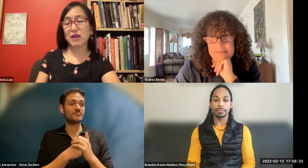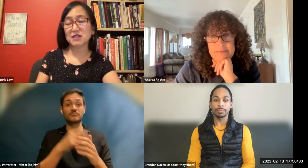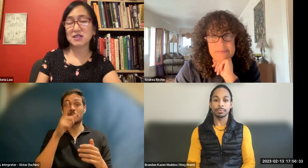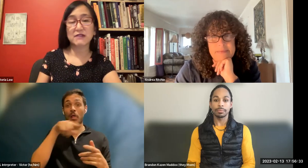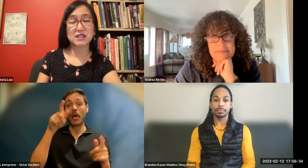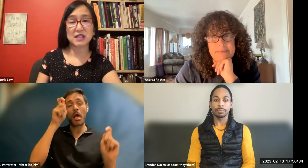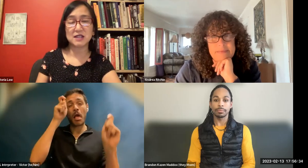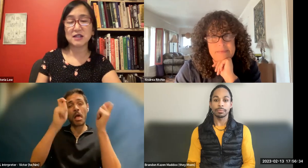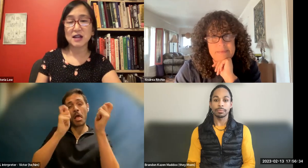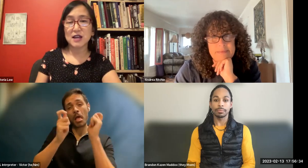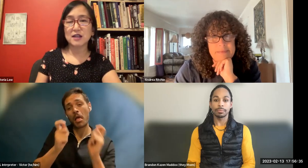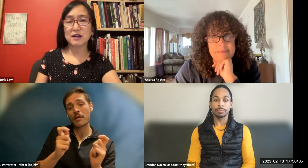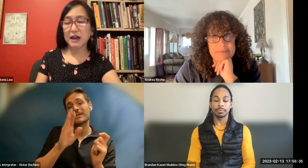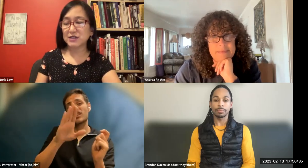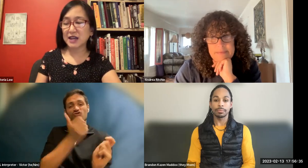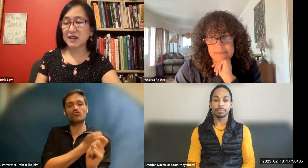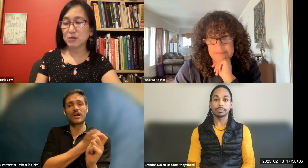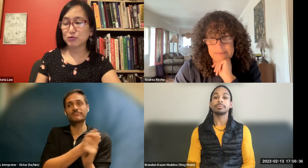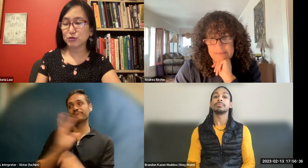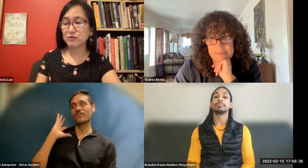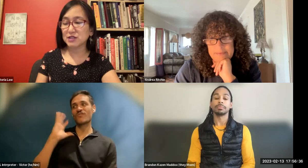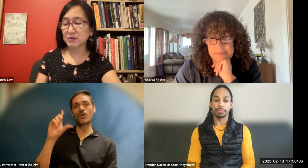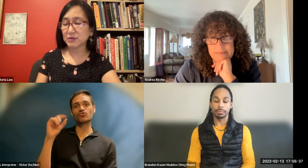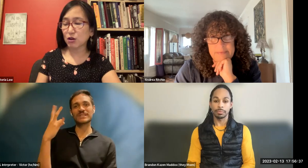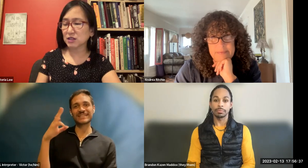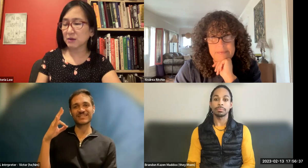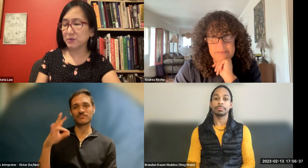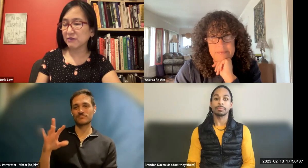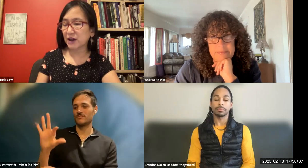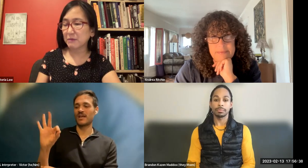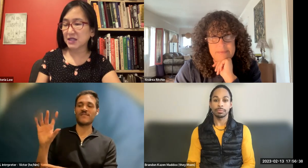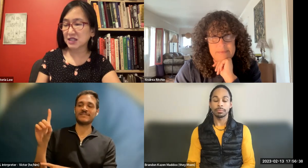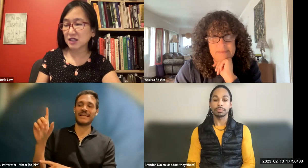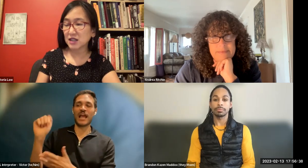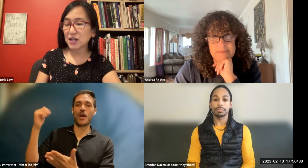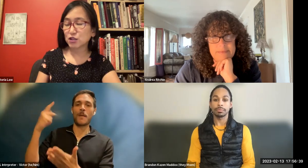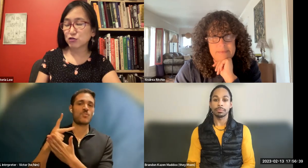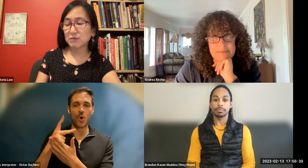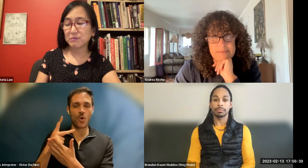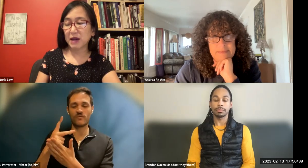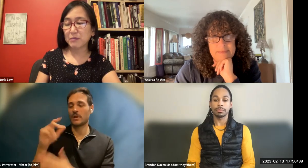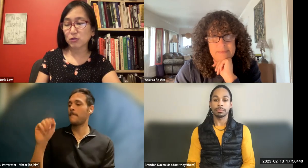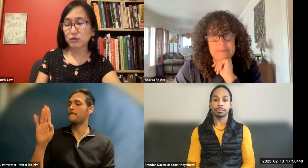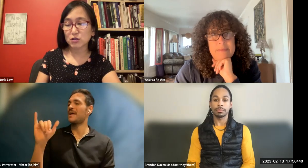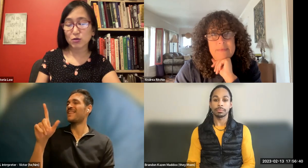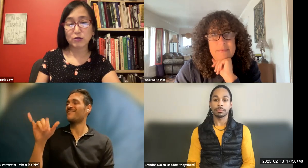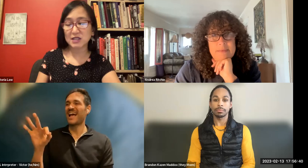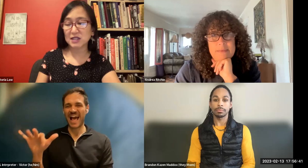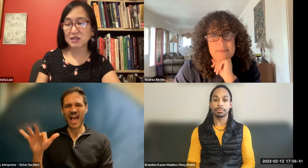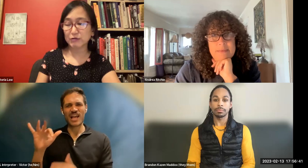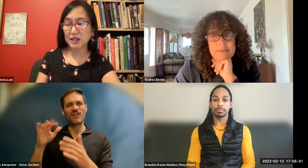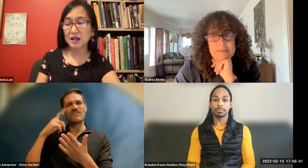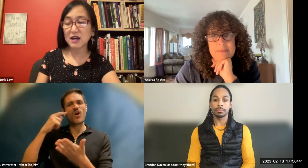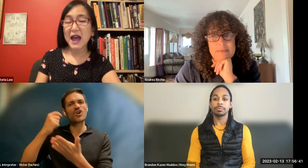In 2017, the FDA approved something called Abilify Mysite to treat bipolar disorder